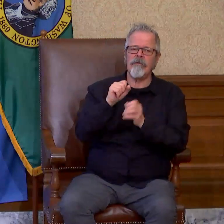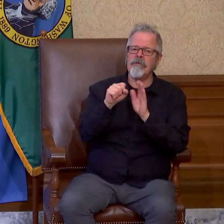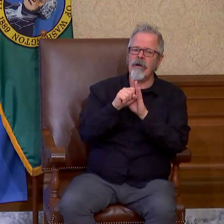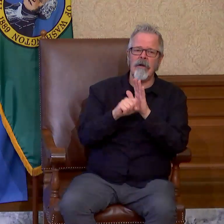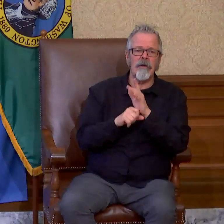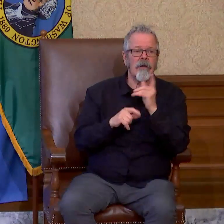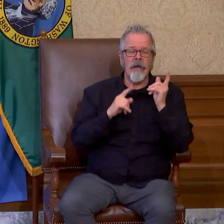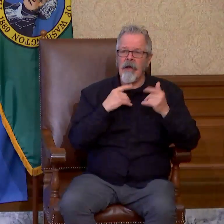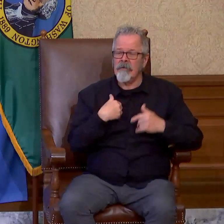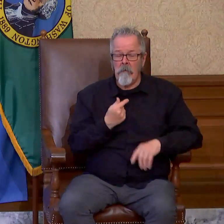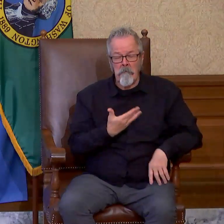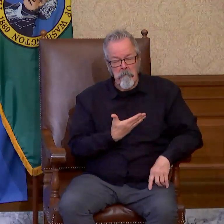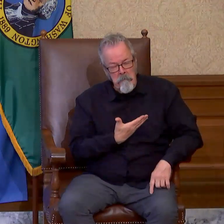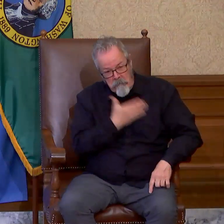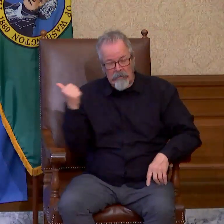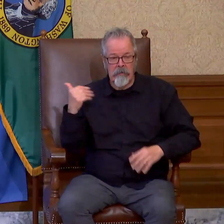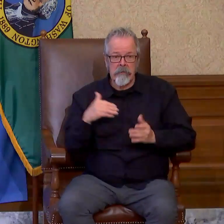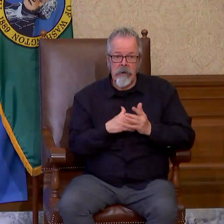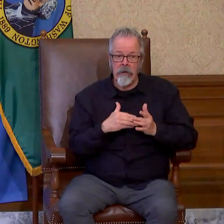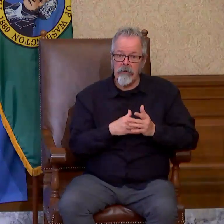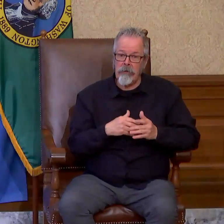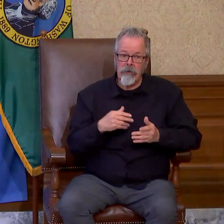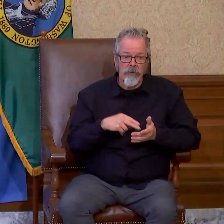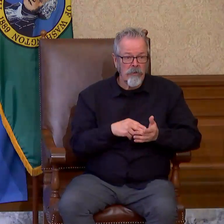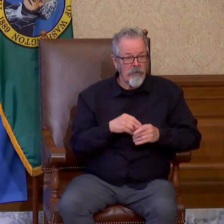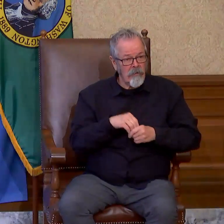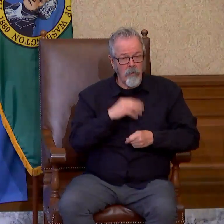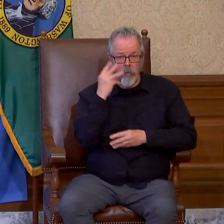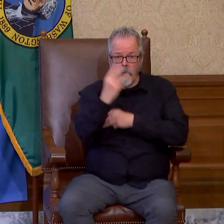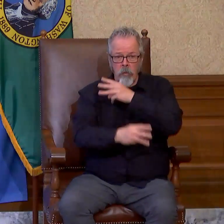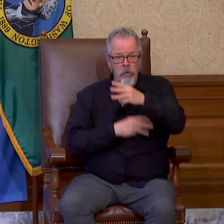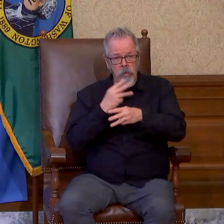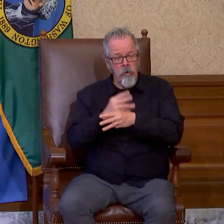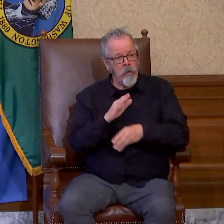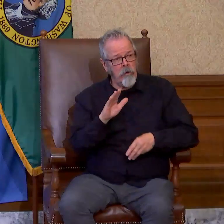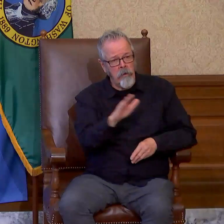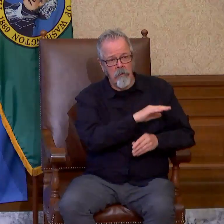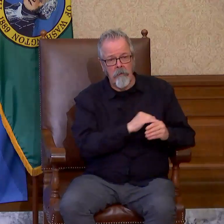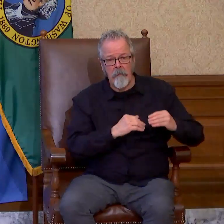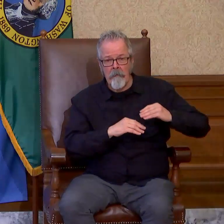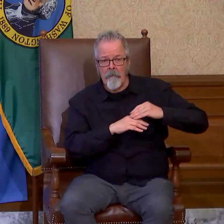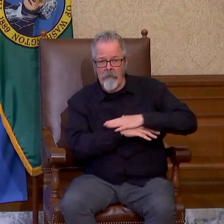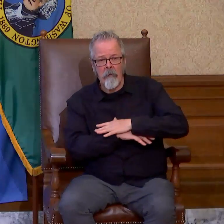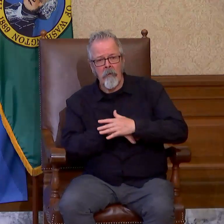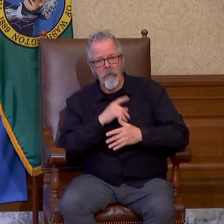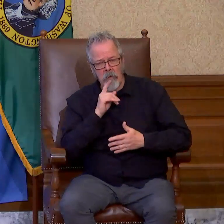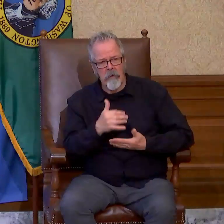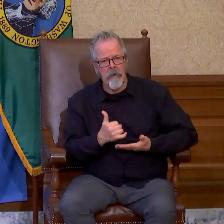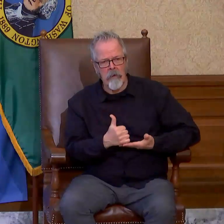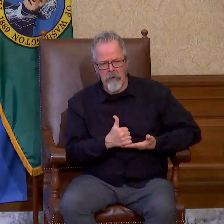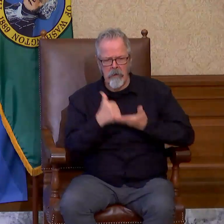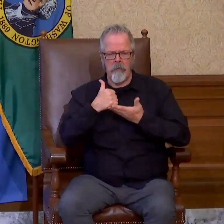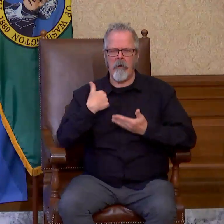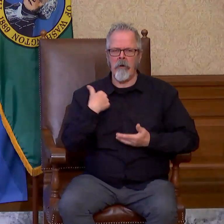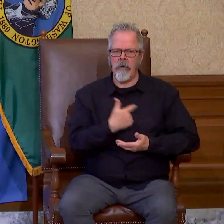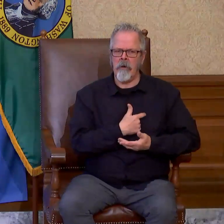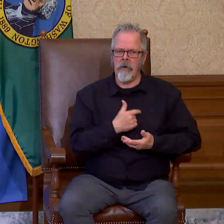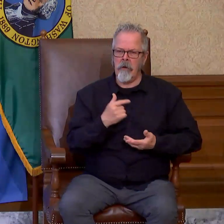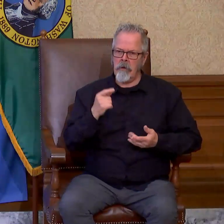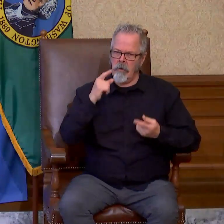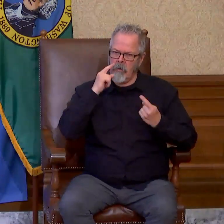curve. That's why Washingtonians have shown such huge confidence in what they're doing. There is enormous